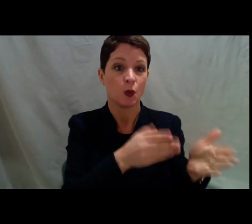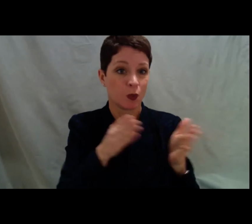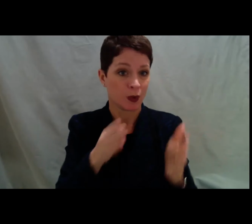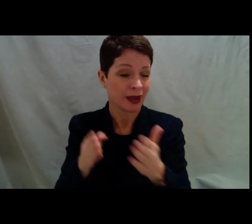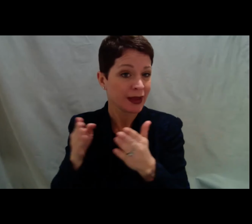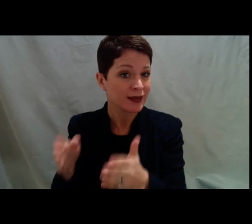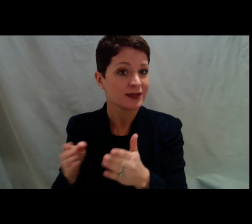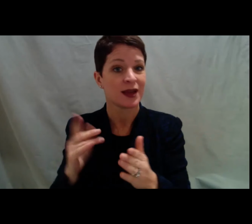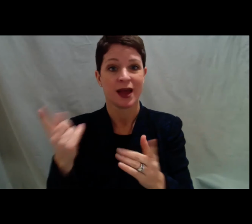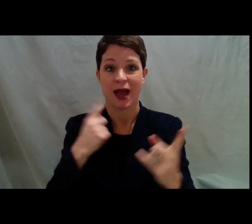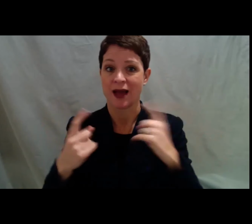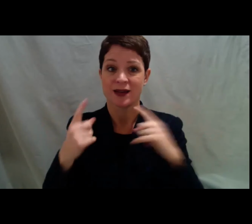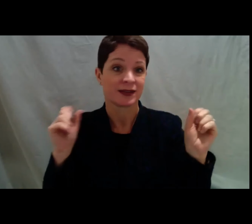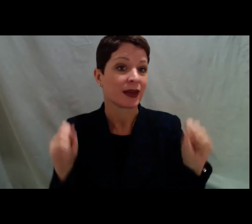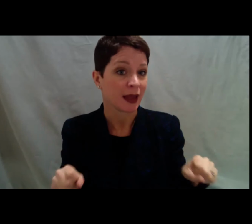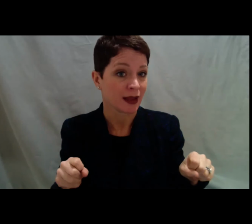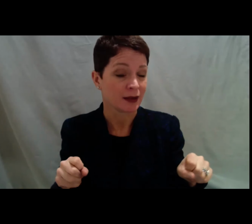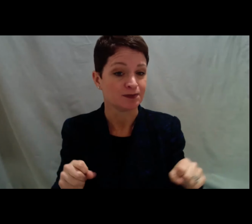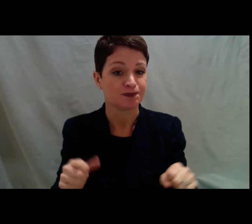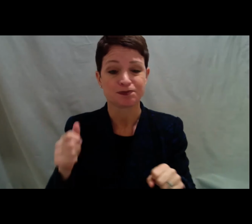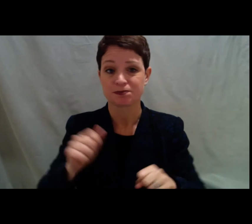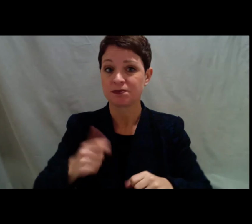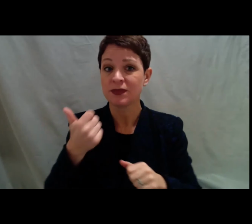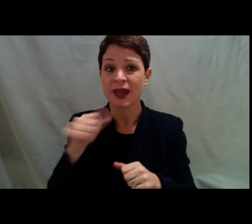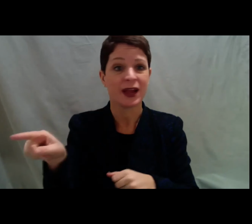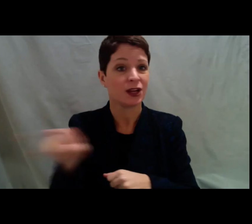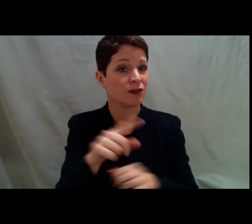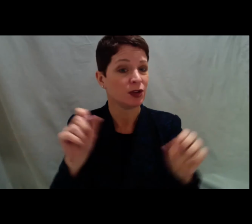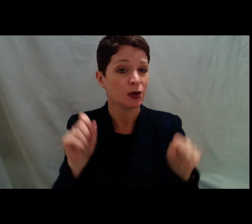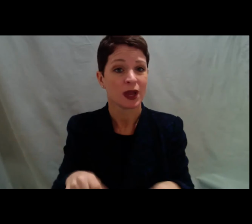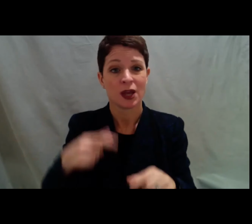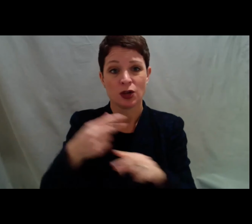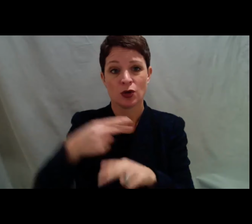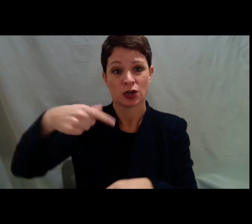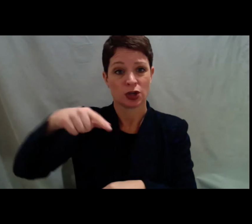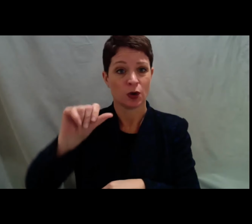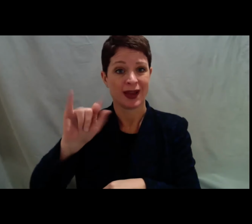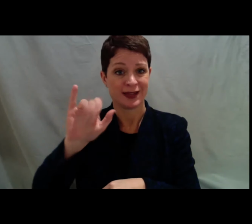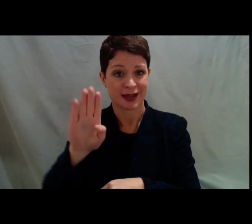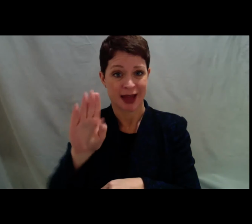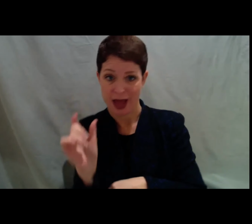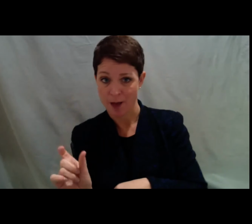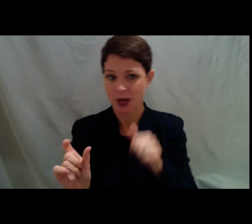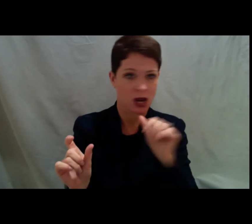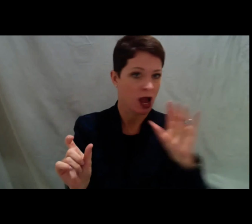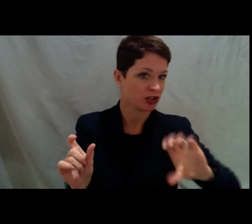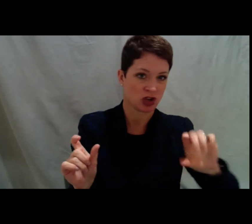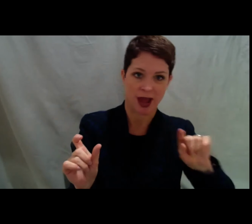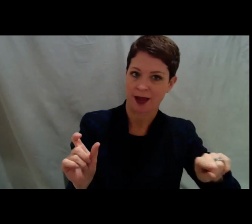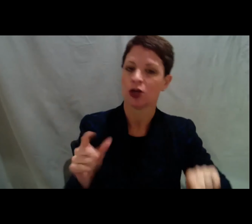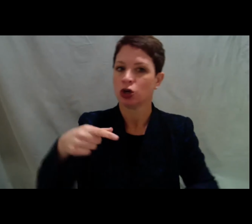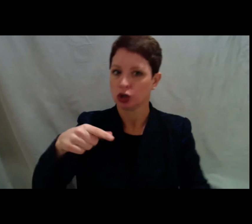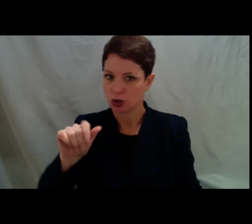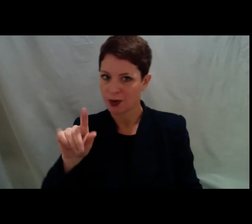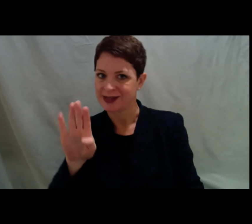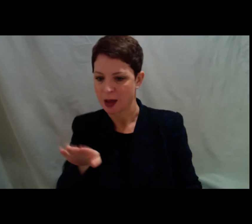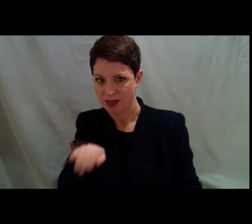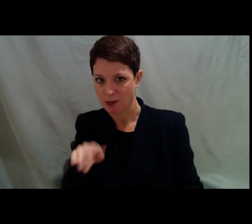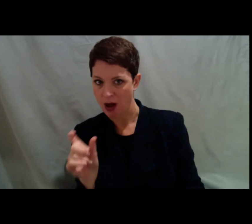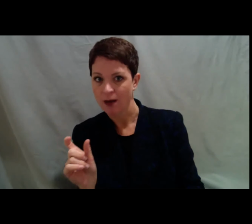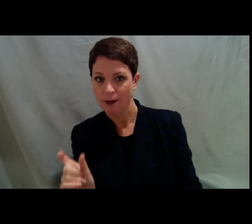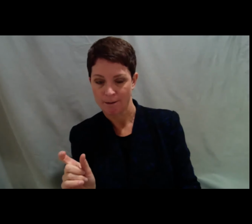ask questions. Anyone may type a question in the Q&A tab, and that's the Q&A tab, not the chat, which we want to reserve